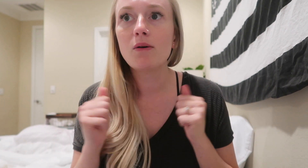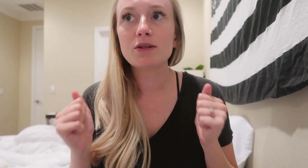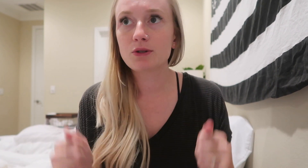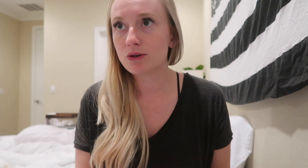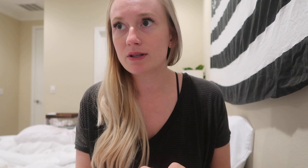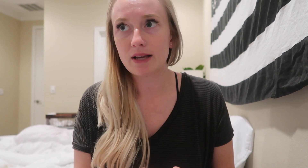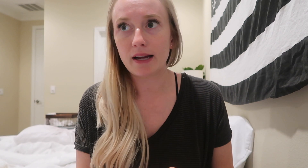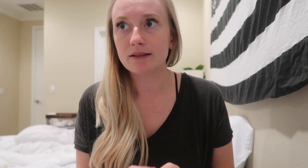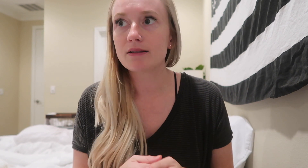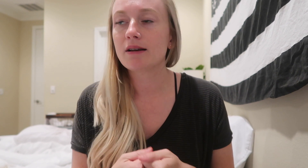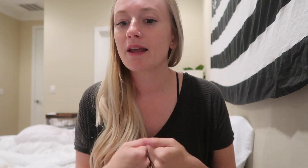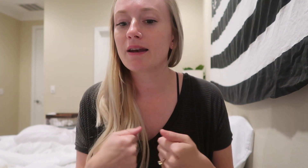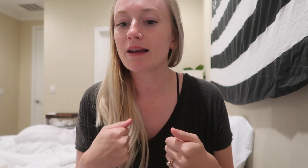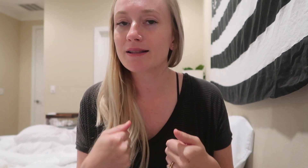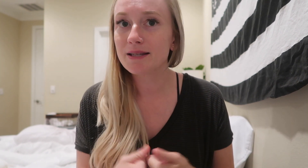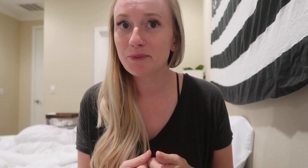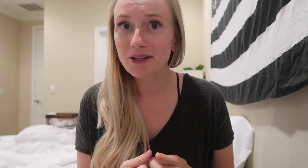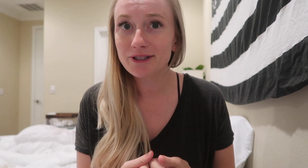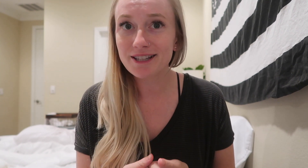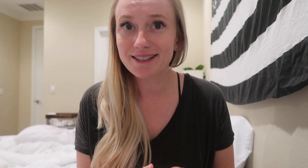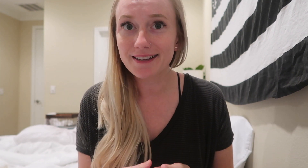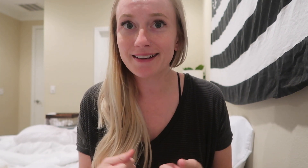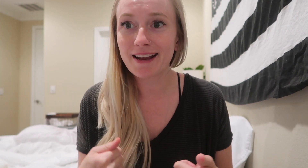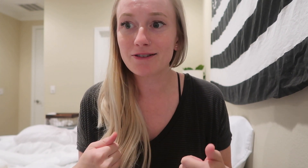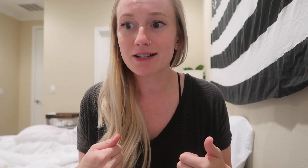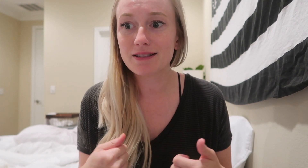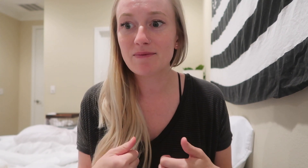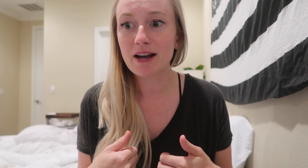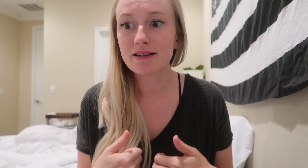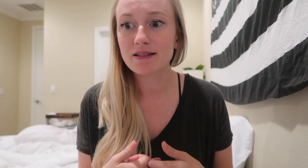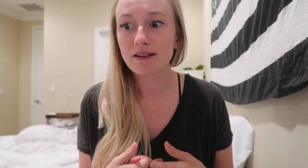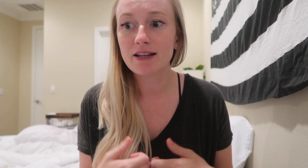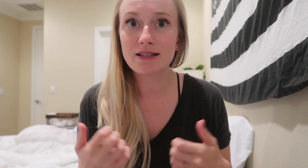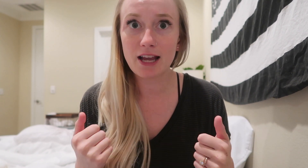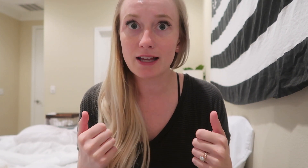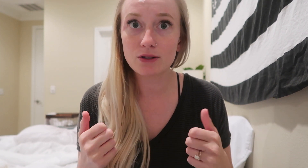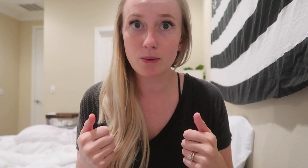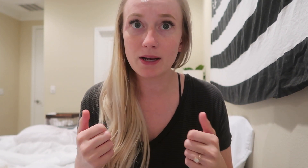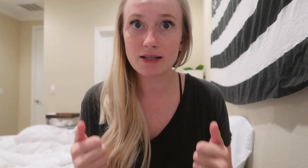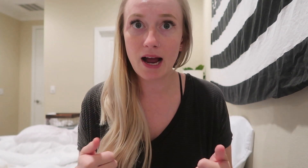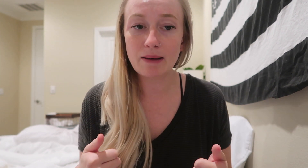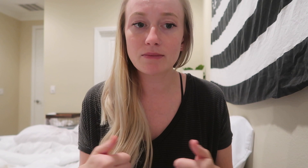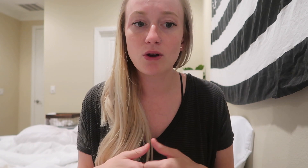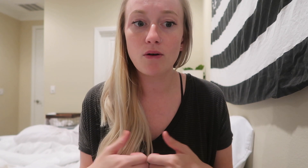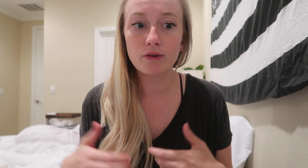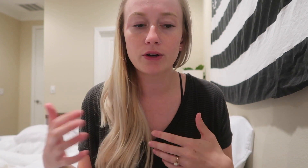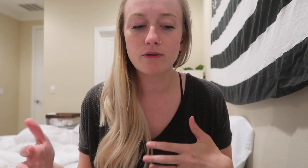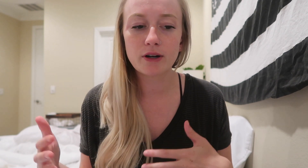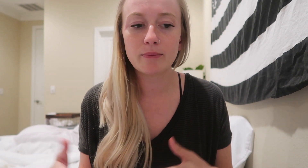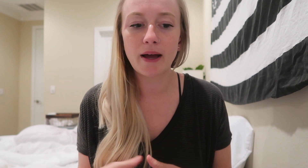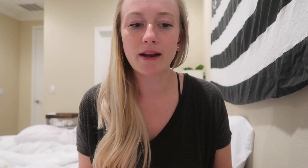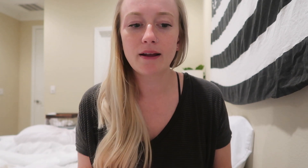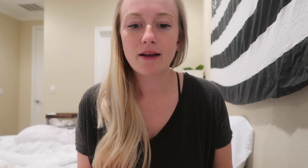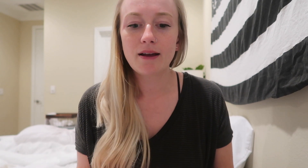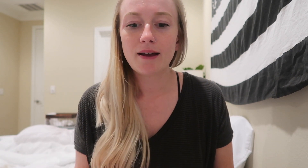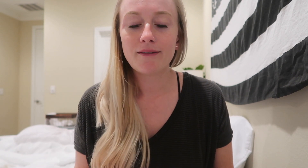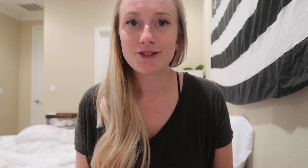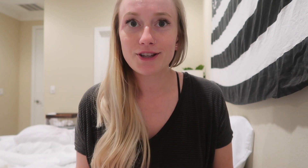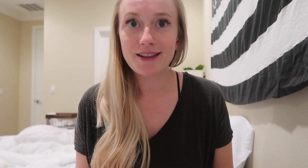always would do the signs, and it can seem really redundant and you can seem kind of silly saying it so many times over and over, but eventually they